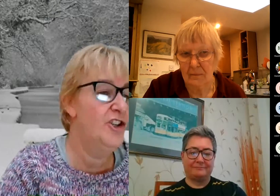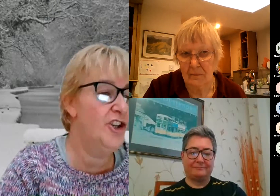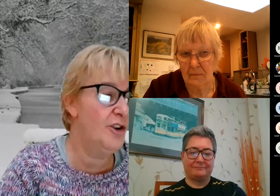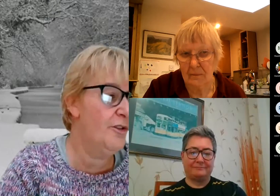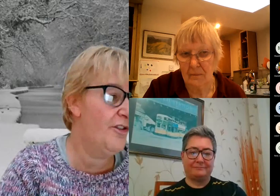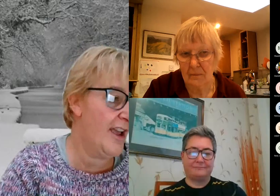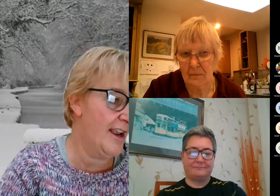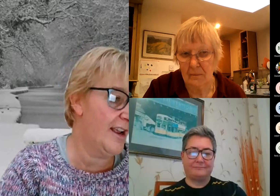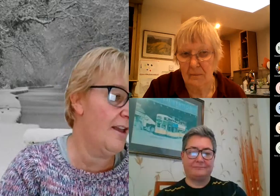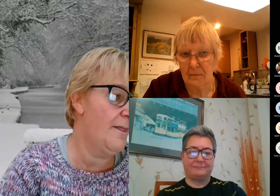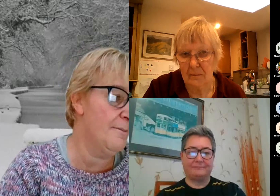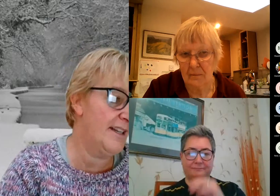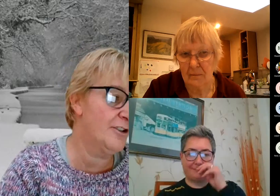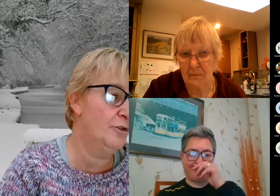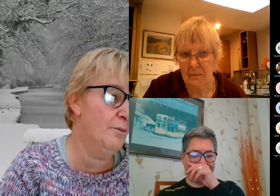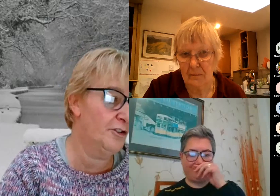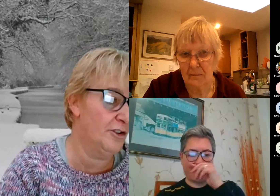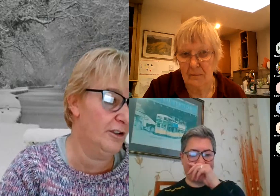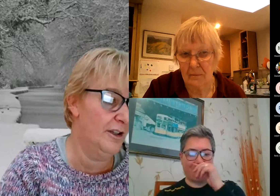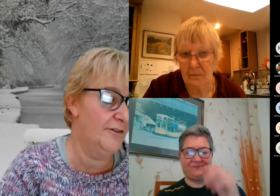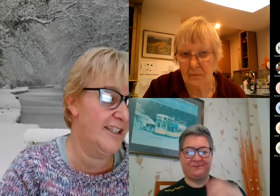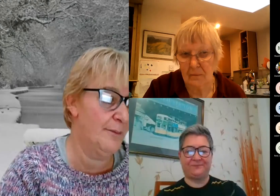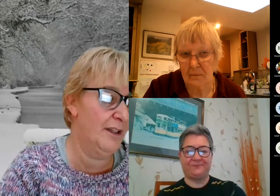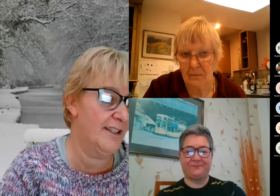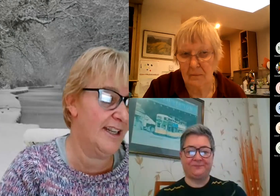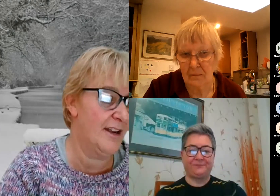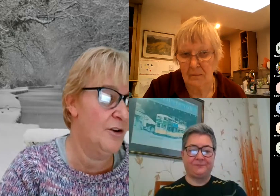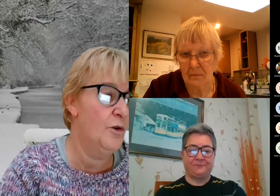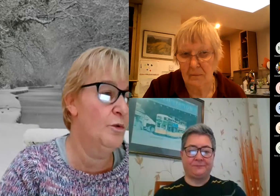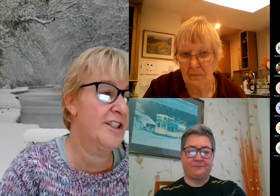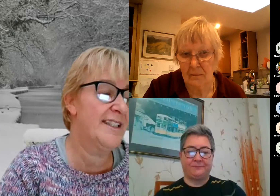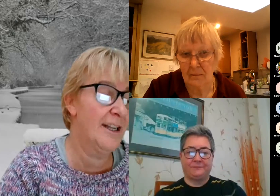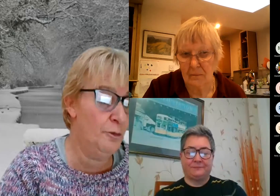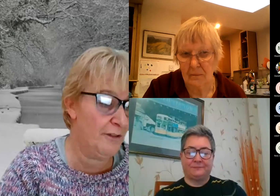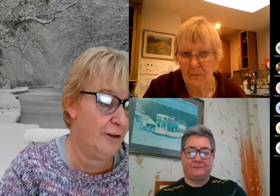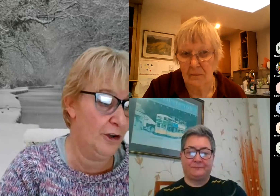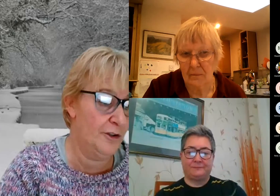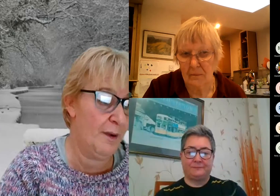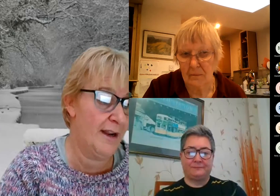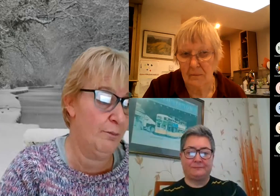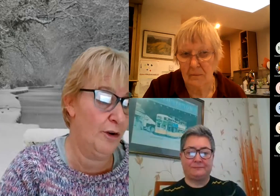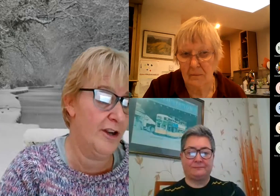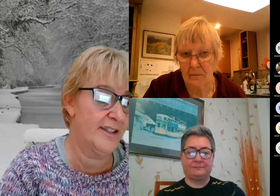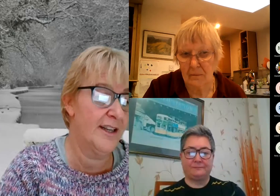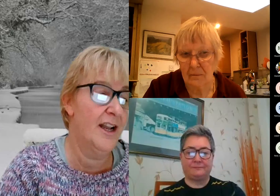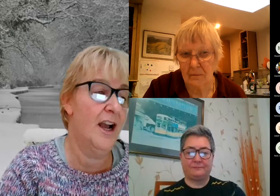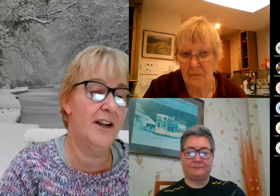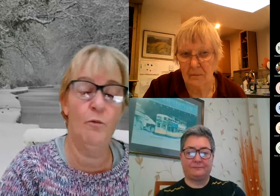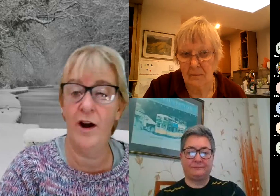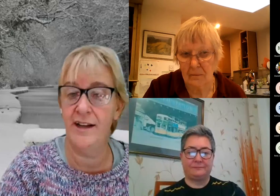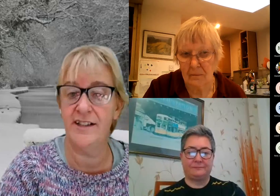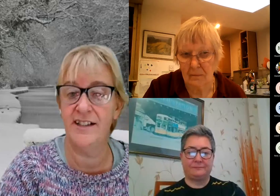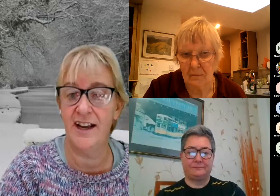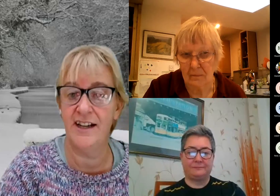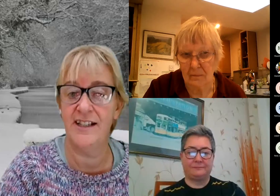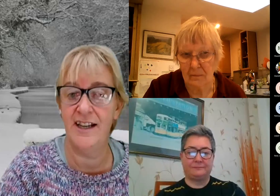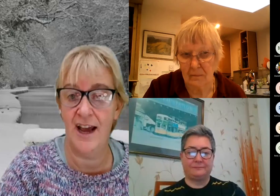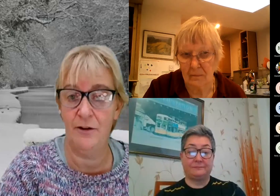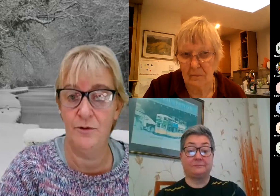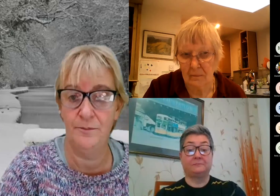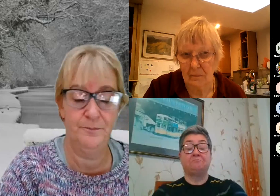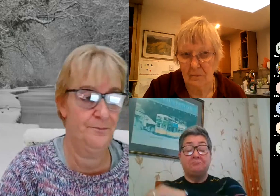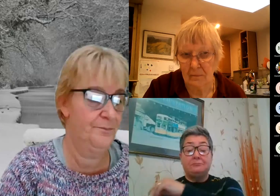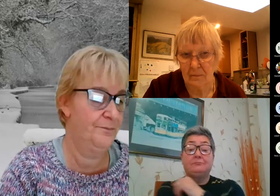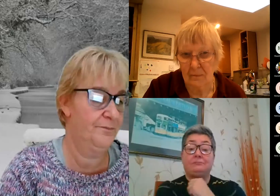Segregation, do you think the medical model of disability would still be followed by employers and in wider